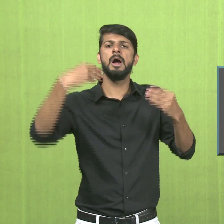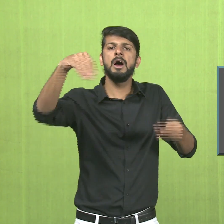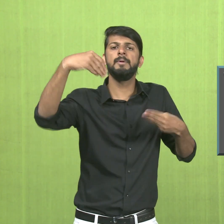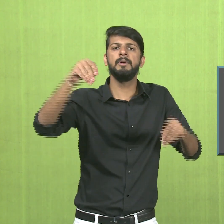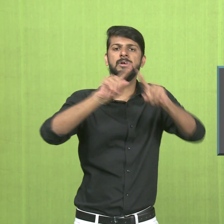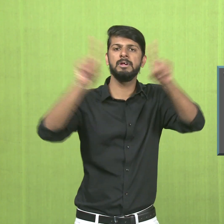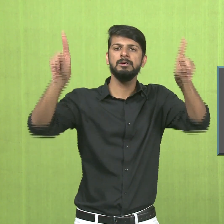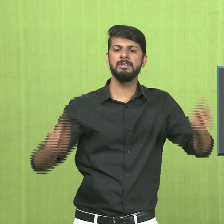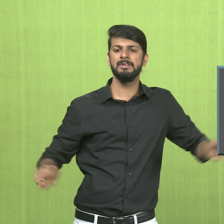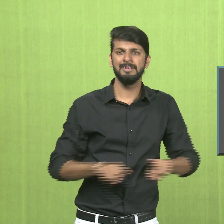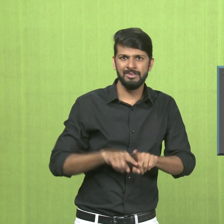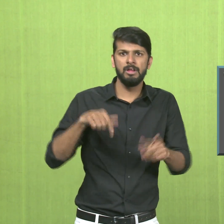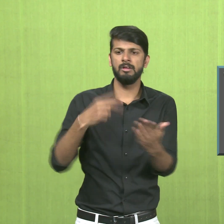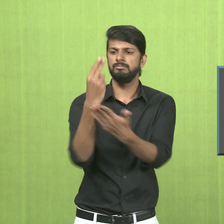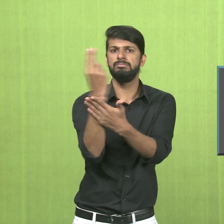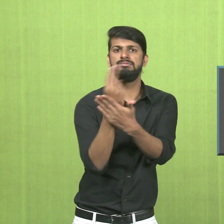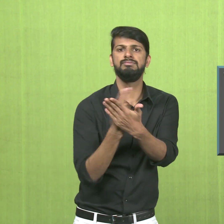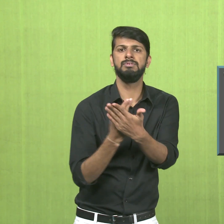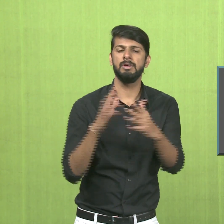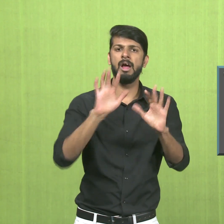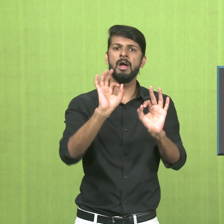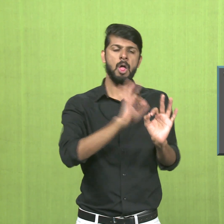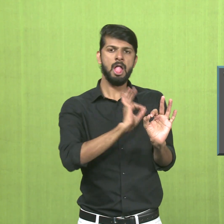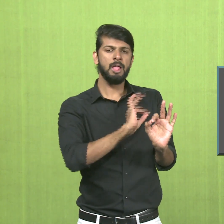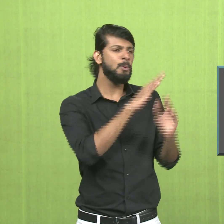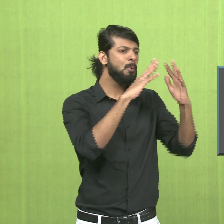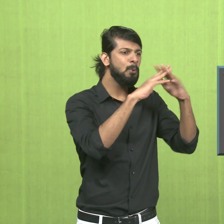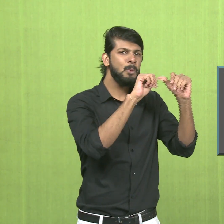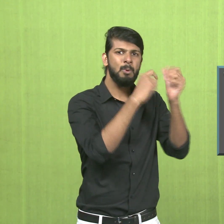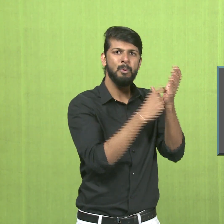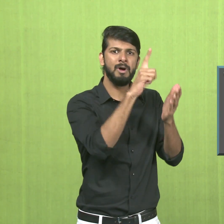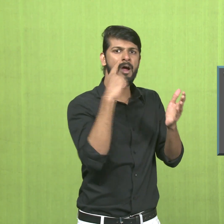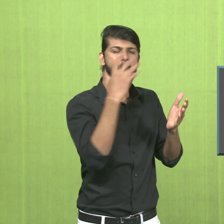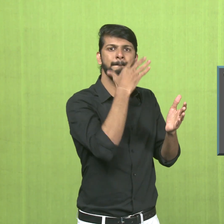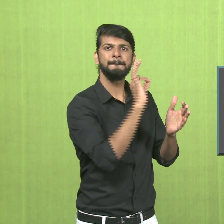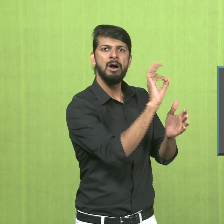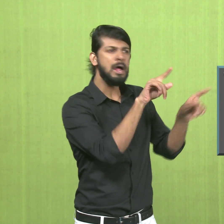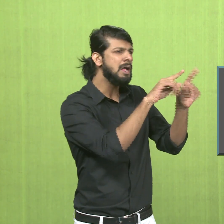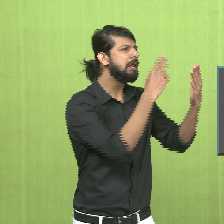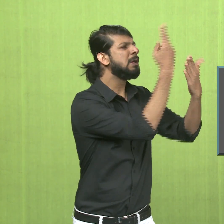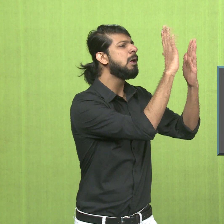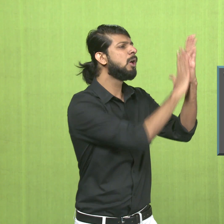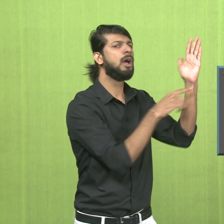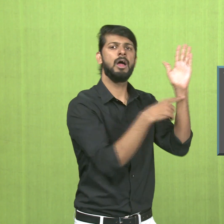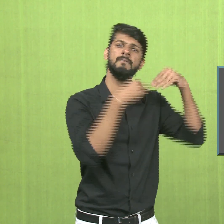it is also executed on paper as well as fabric, because on the